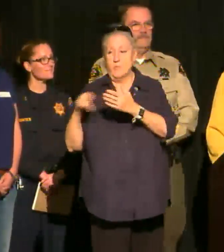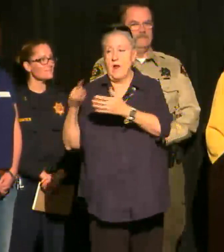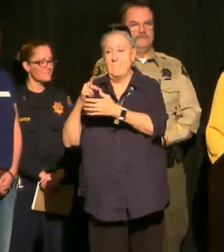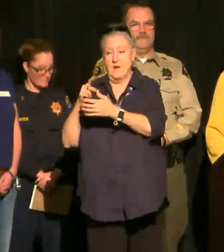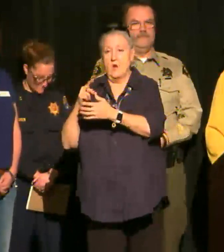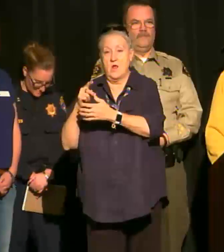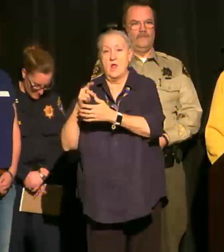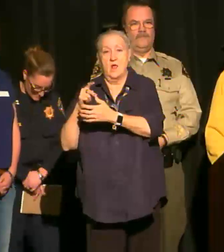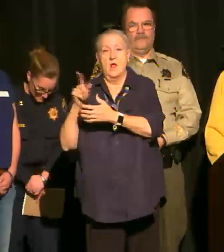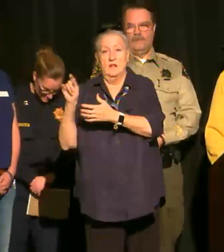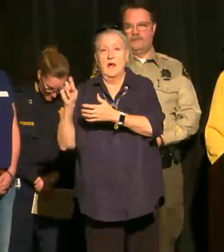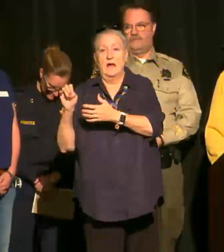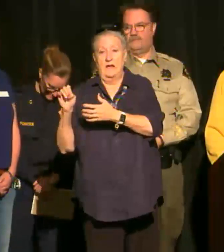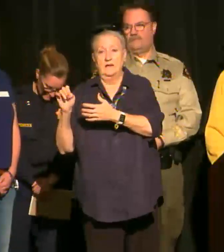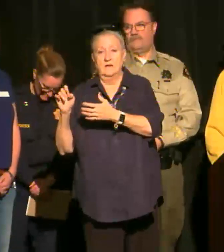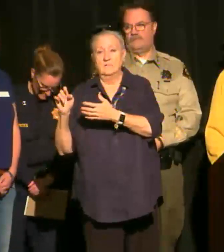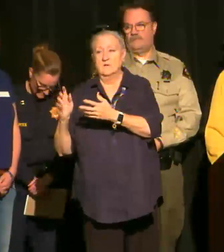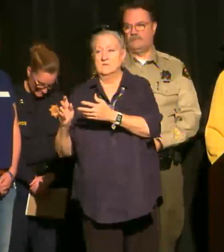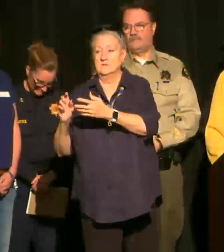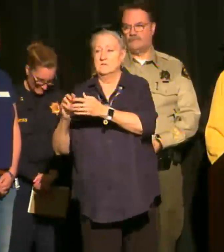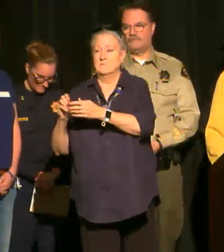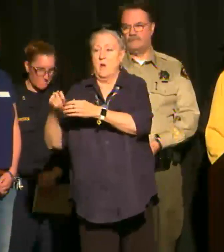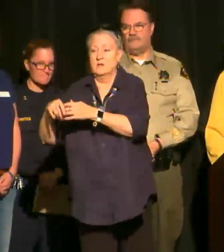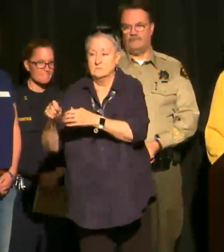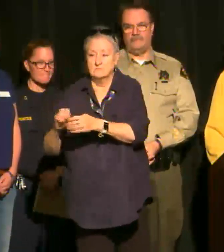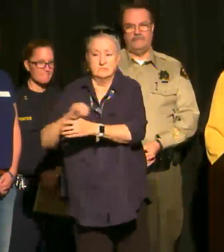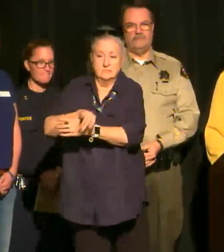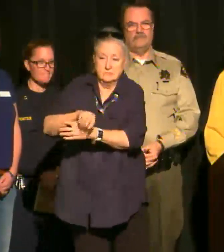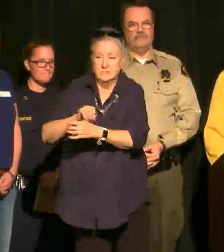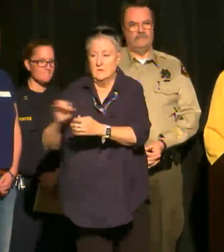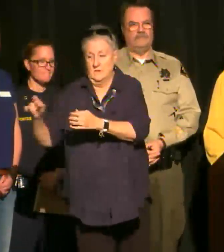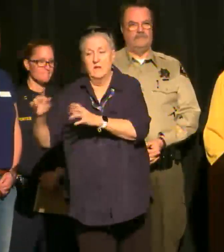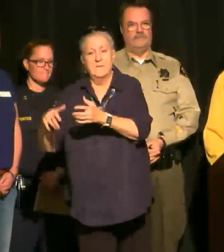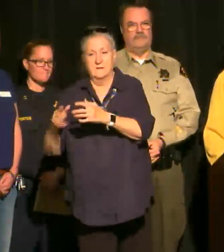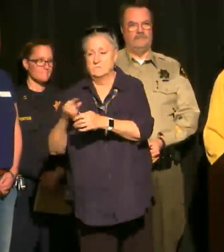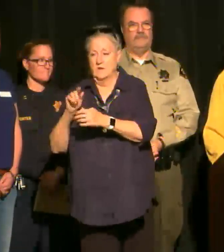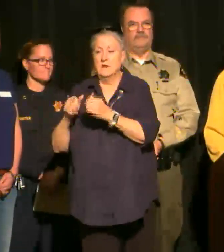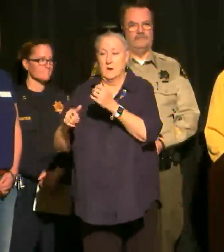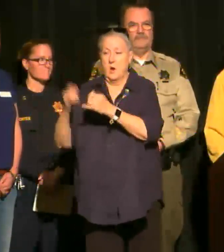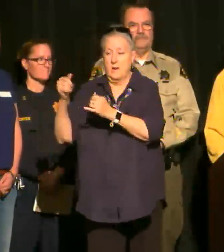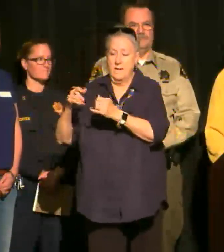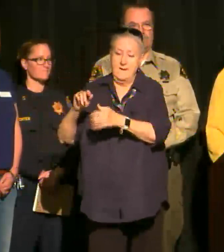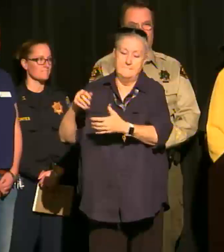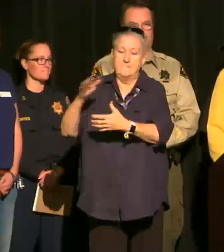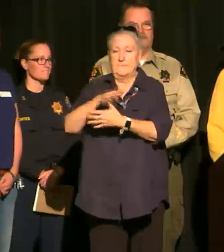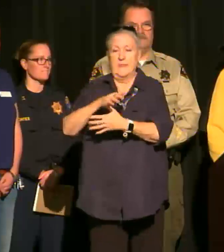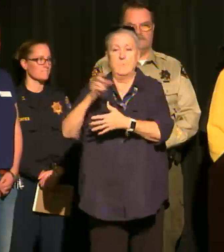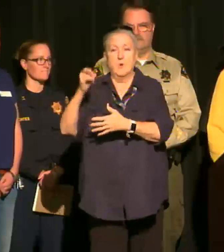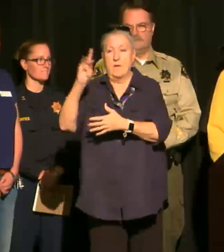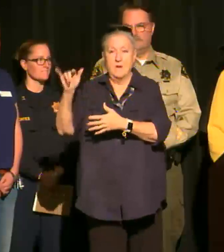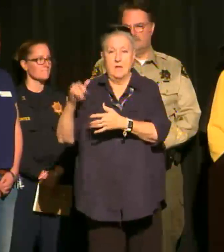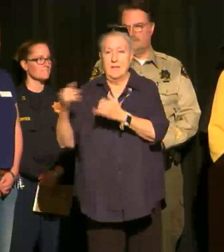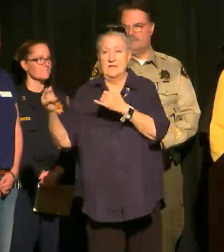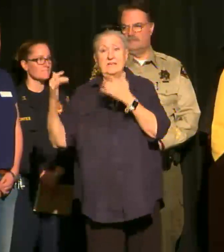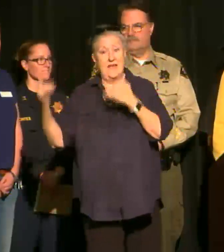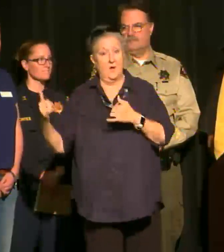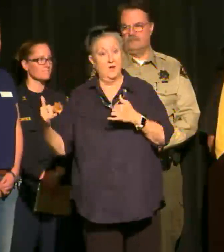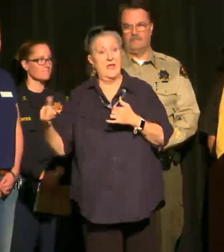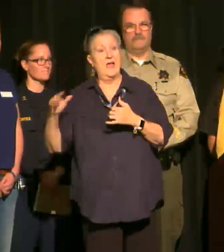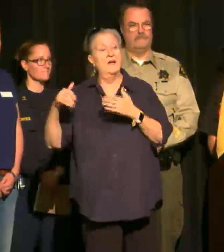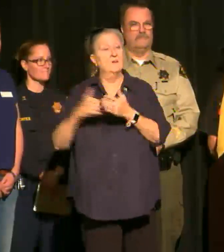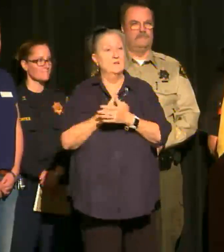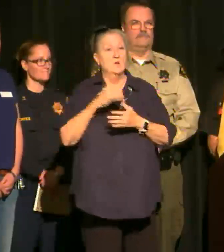and we're holding it where the slop over is over that and the spot fires across it, and that's our primary line. So now today we have a new branch